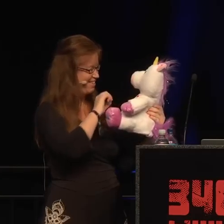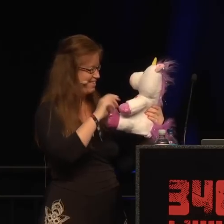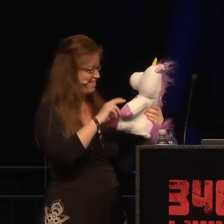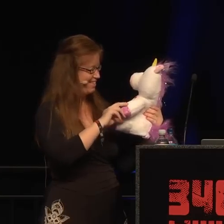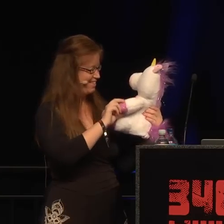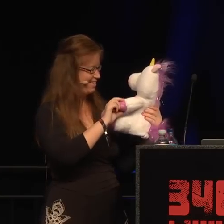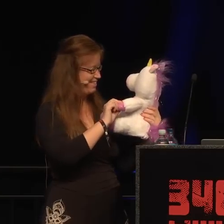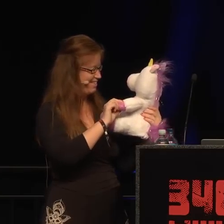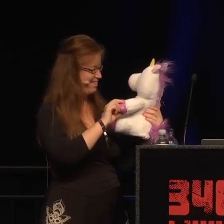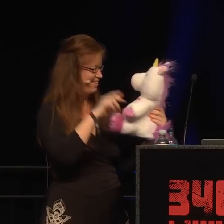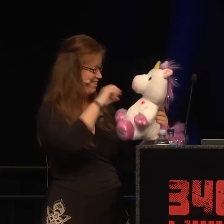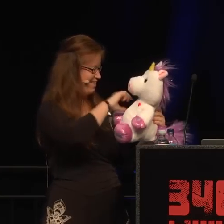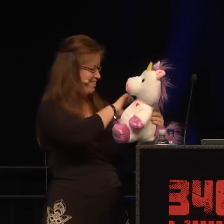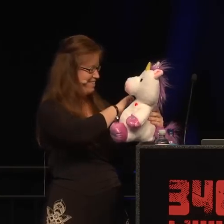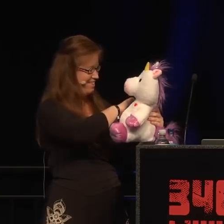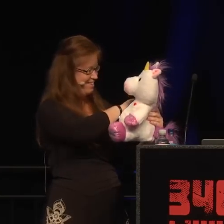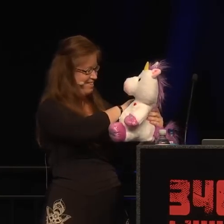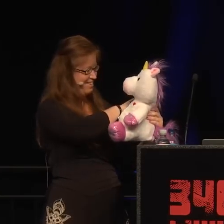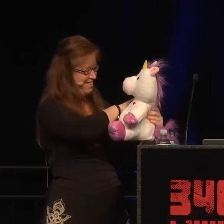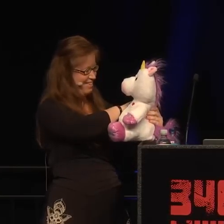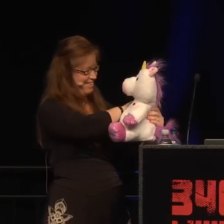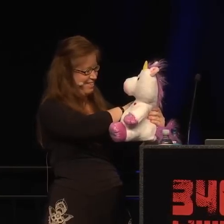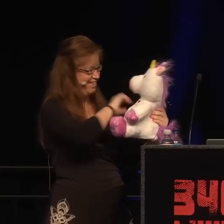Okay, somebody has hacked it.